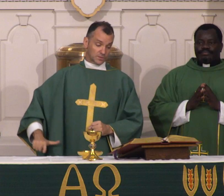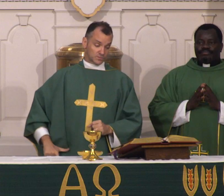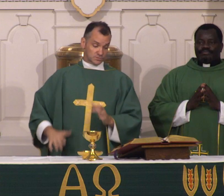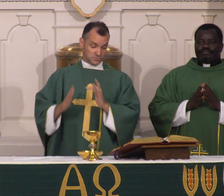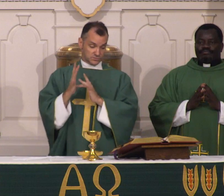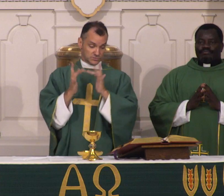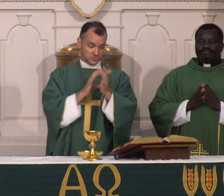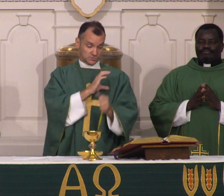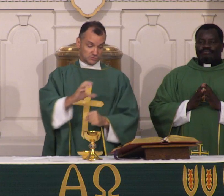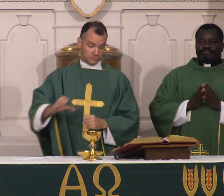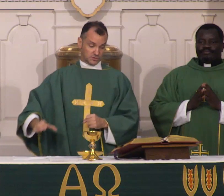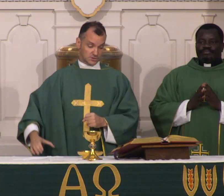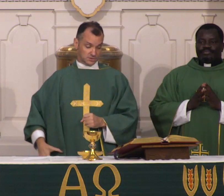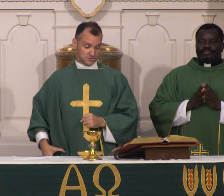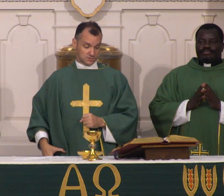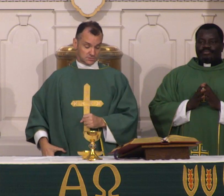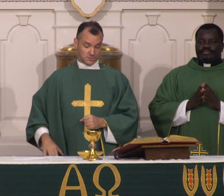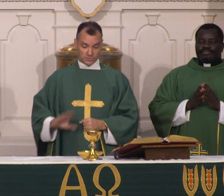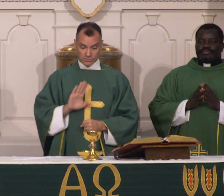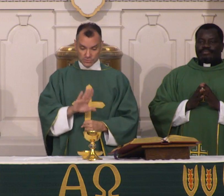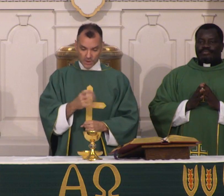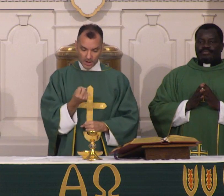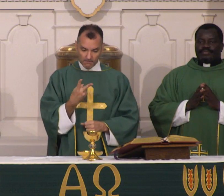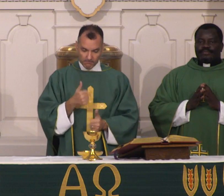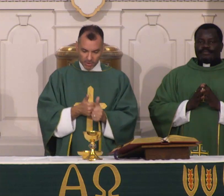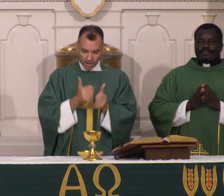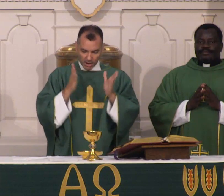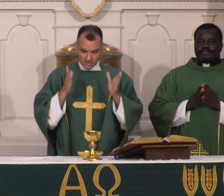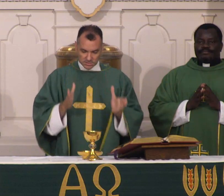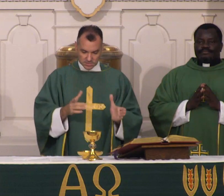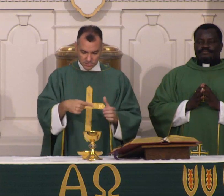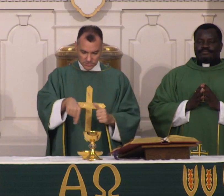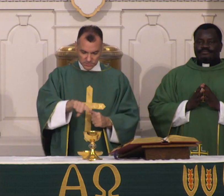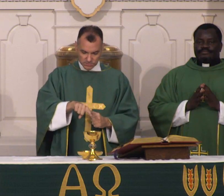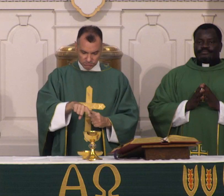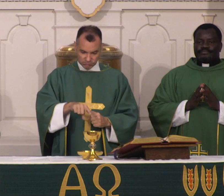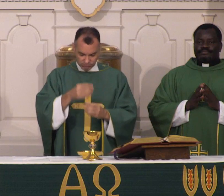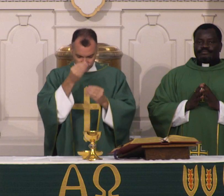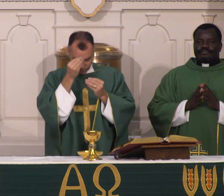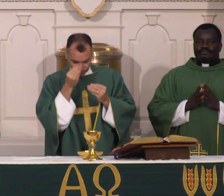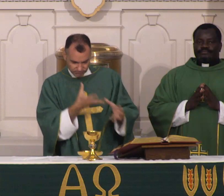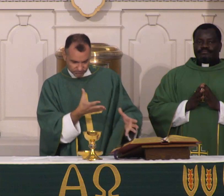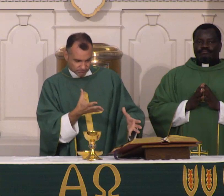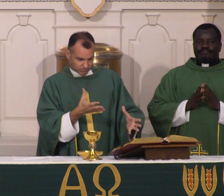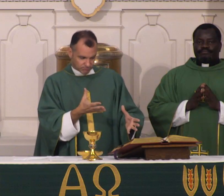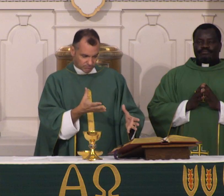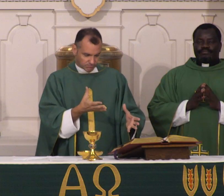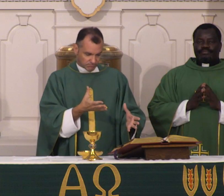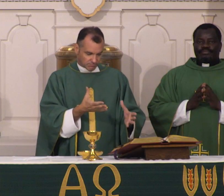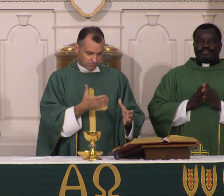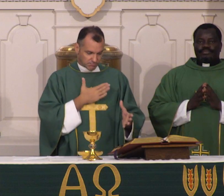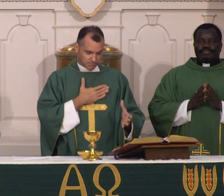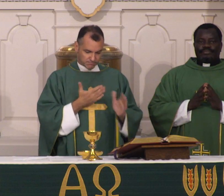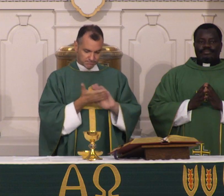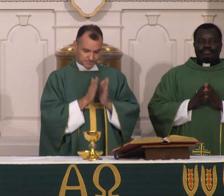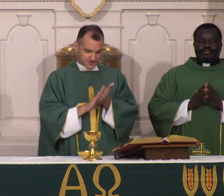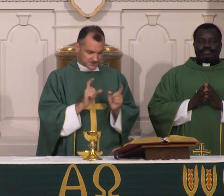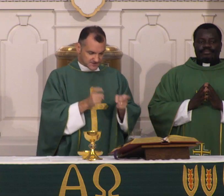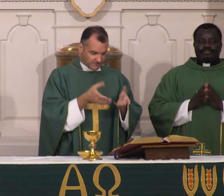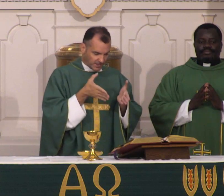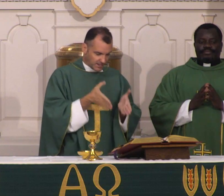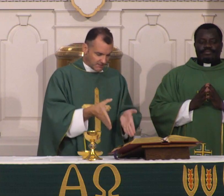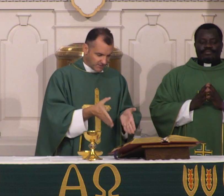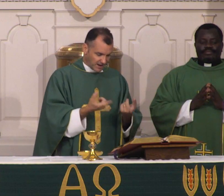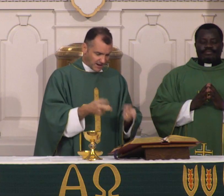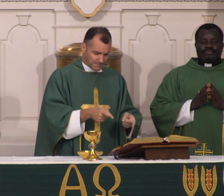Lord Jesus Christ, who said to your apostles, Peace I leave you, my peace I give you, look not on our sins, but on the faith of